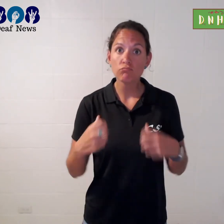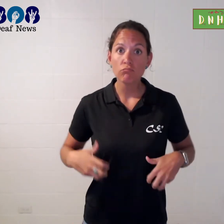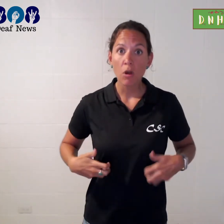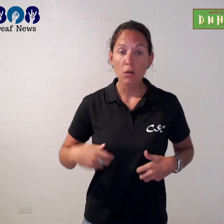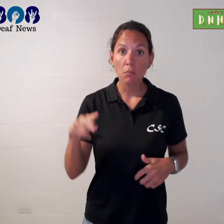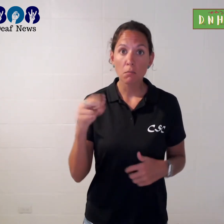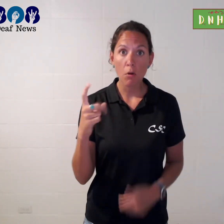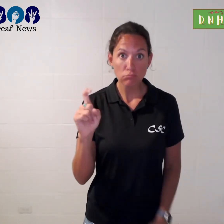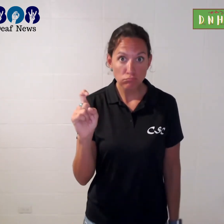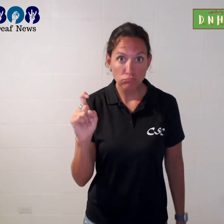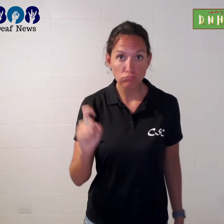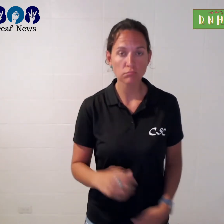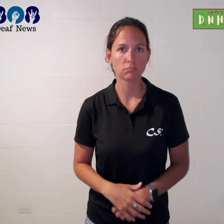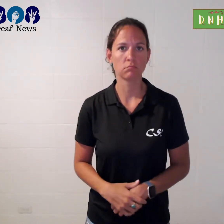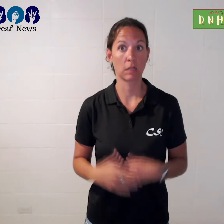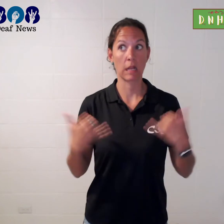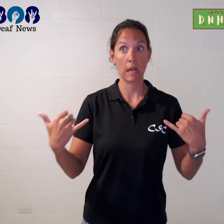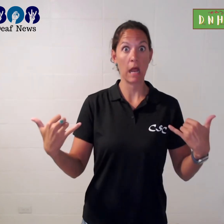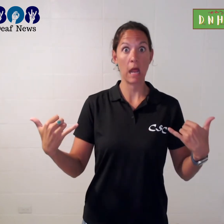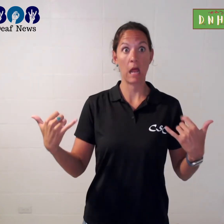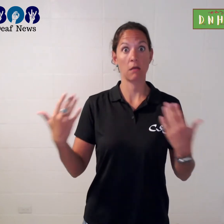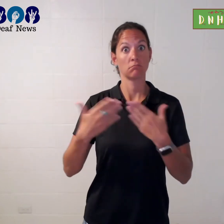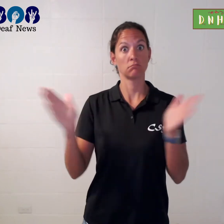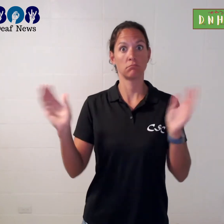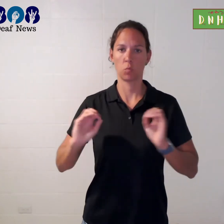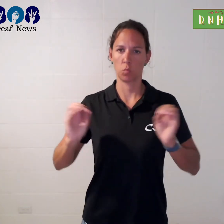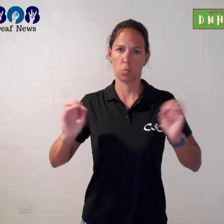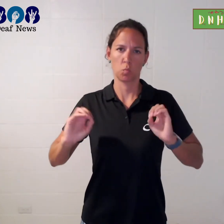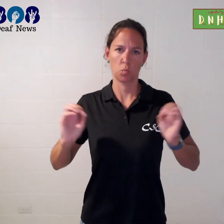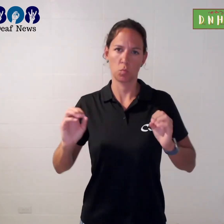Next question. Is there a monkeypox vaccine?